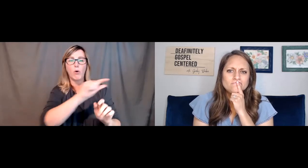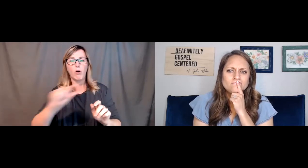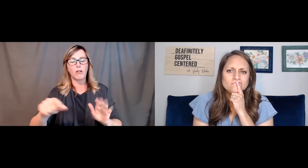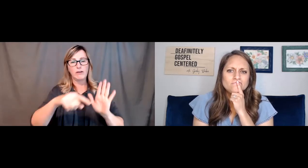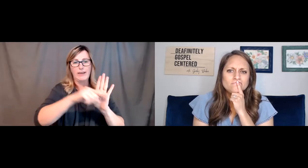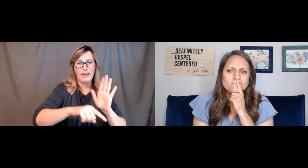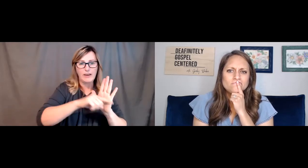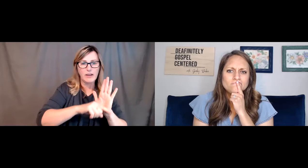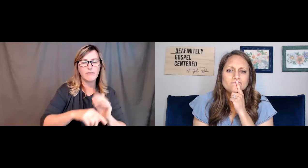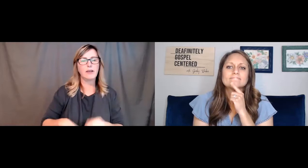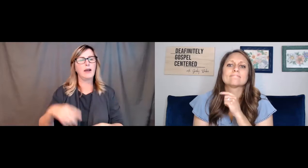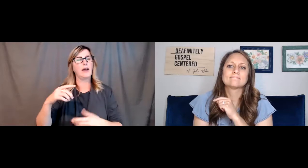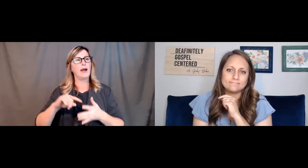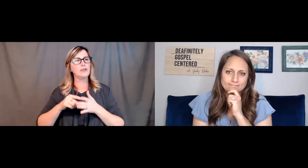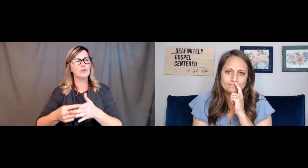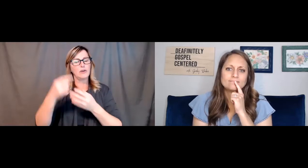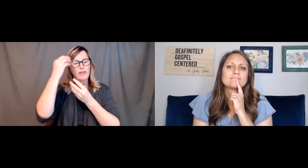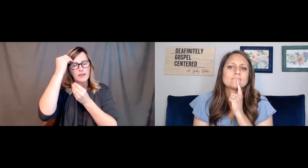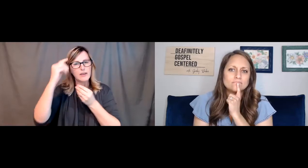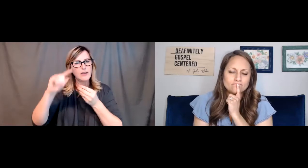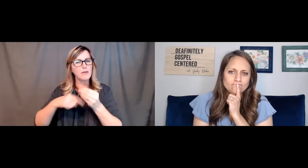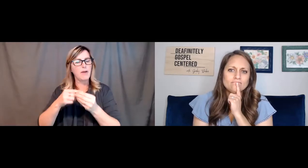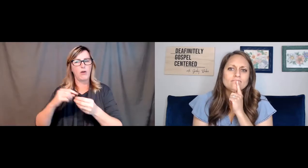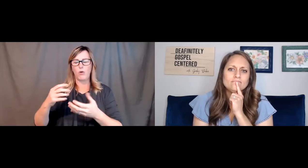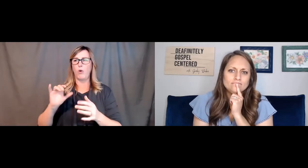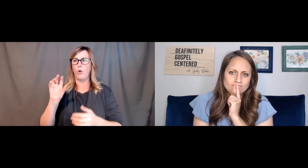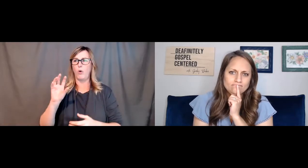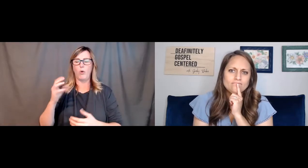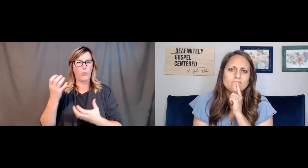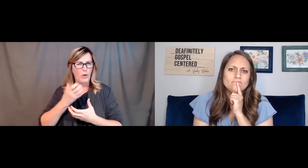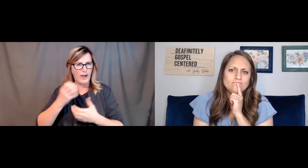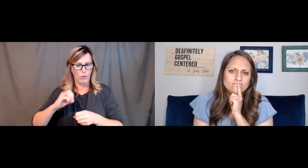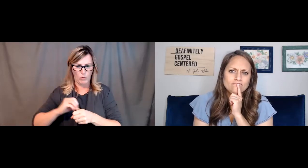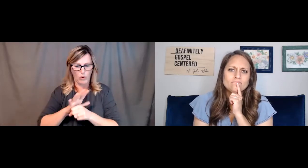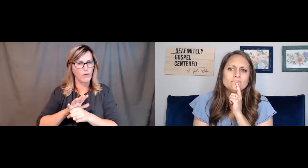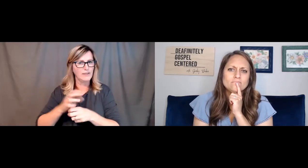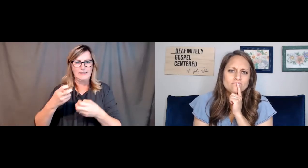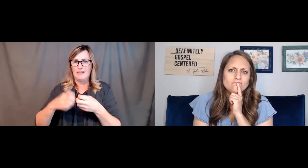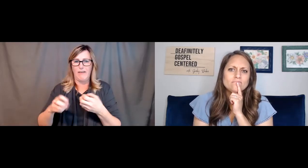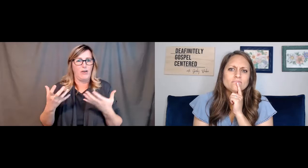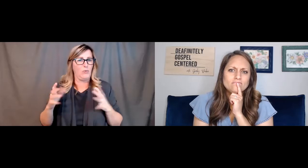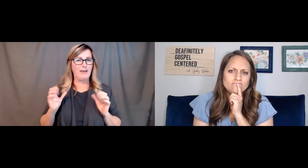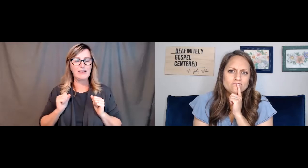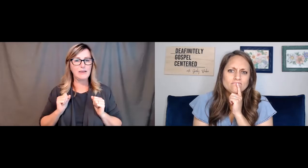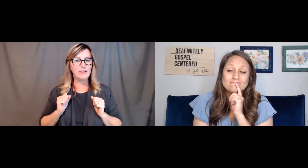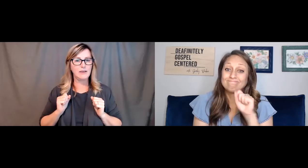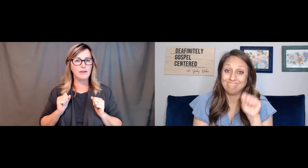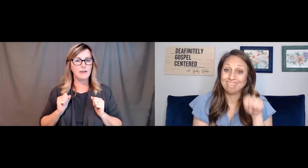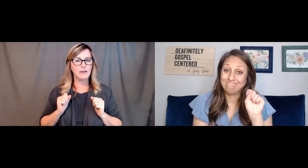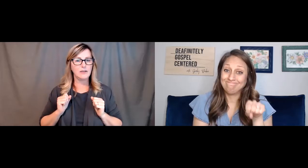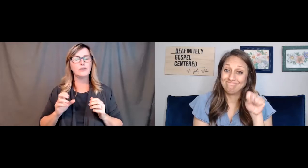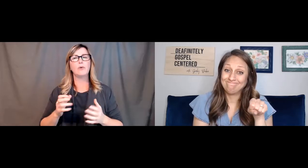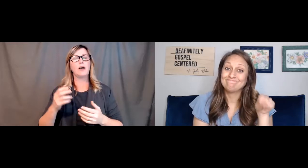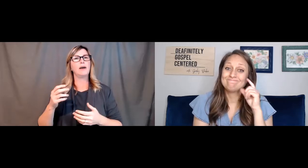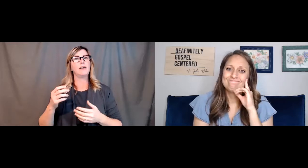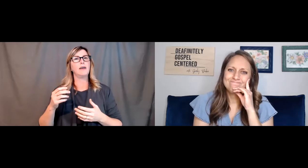have that have appeared are all negative. So I've been thinking about that. I'm thinking about COVID and how that was